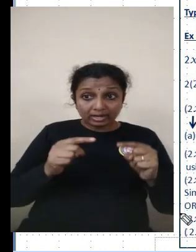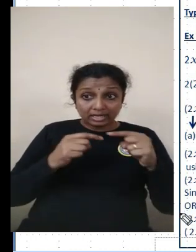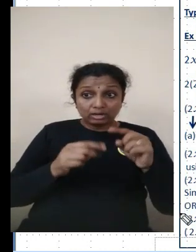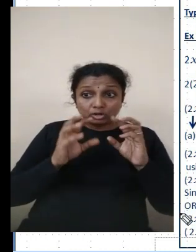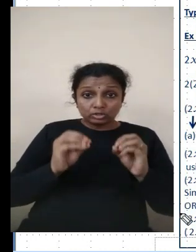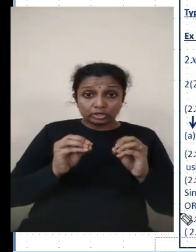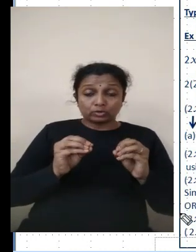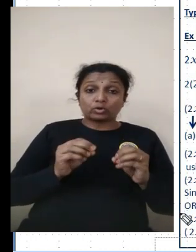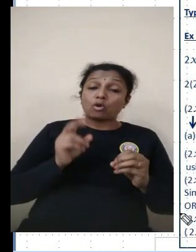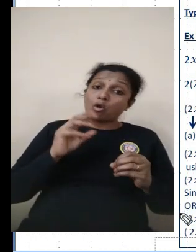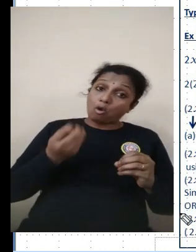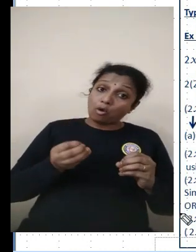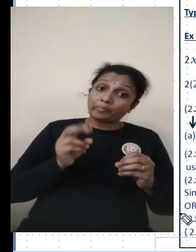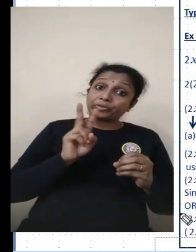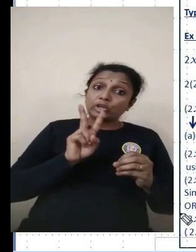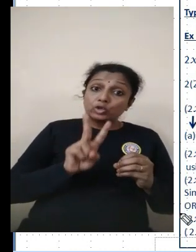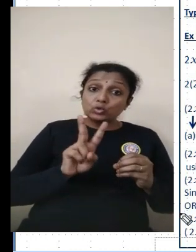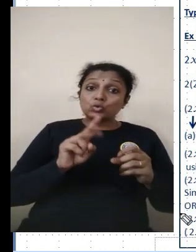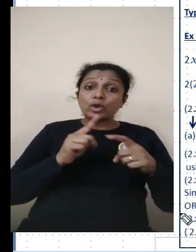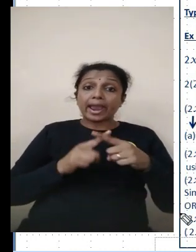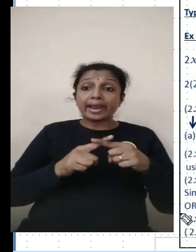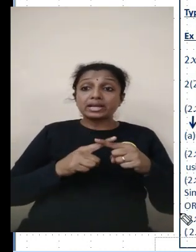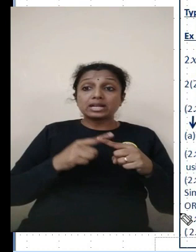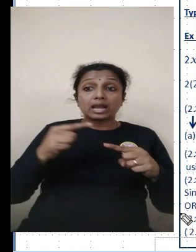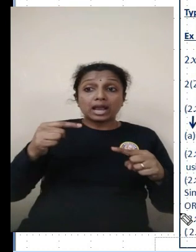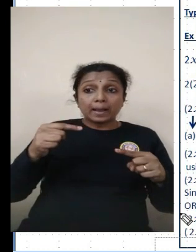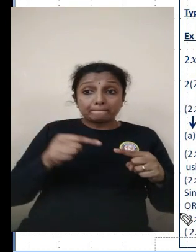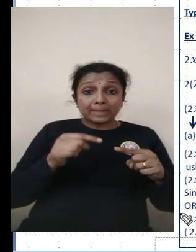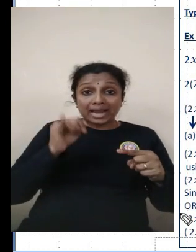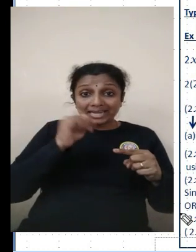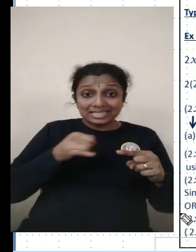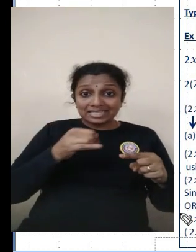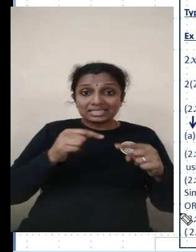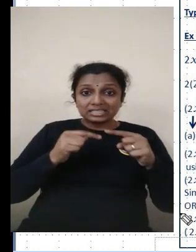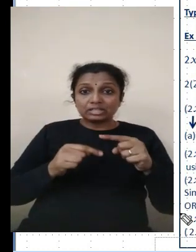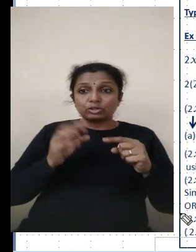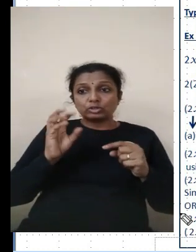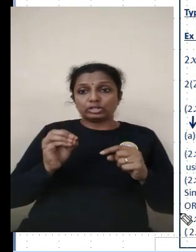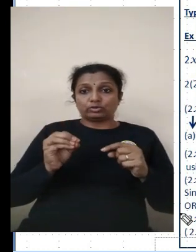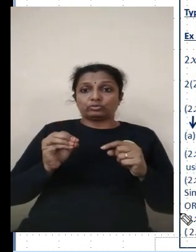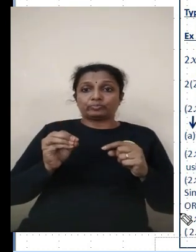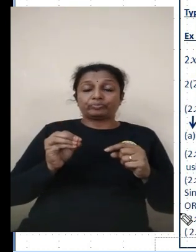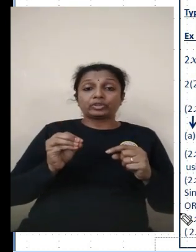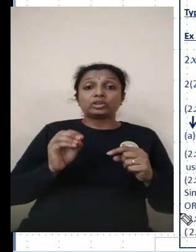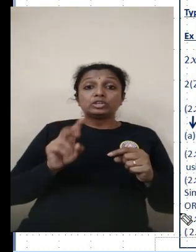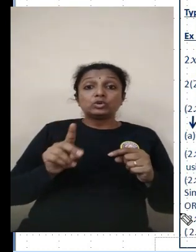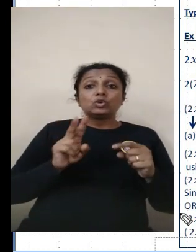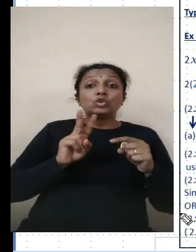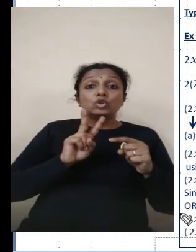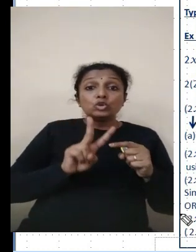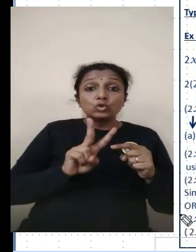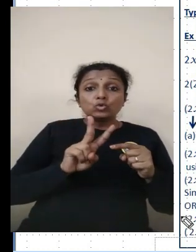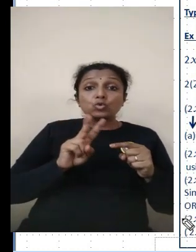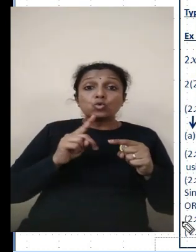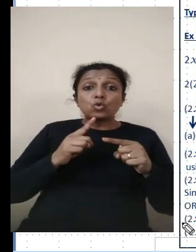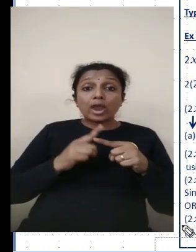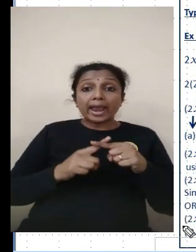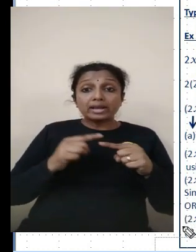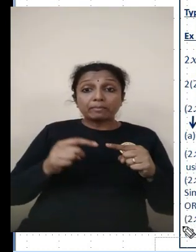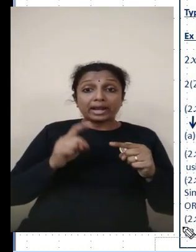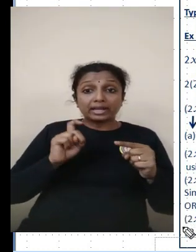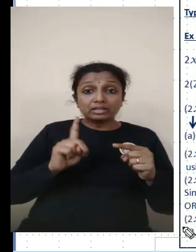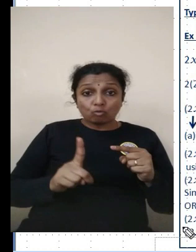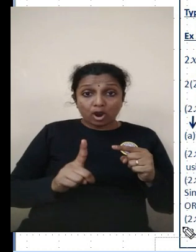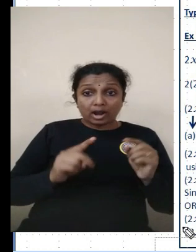equal to 0, that is one equation, and then 2x minus 6 is equal to 0, that is the second equation. If you